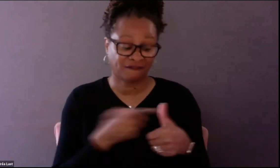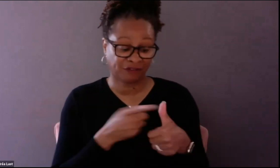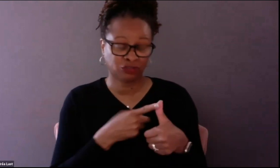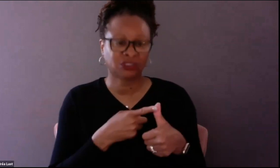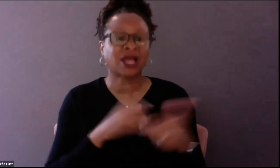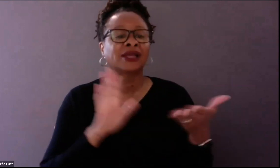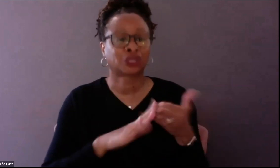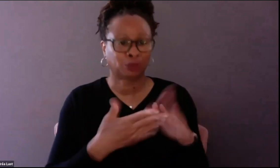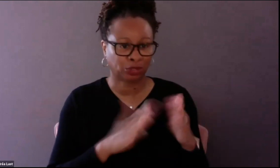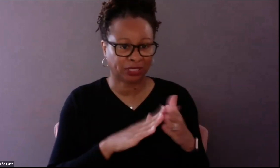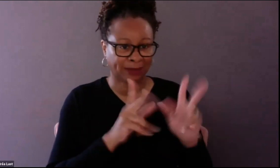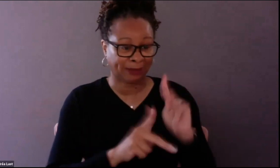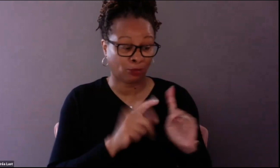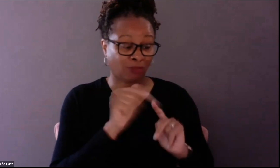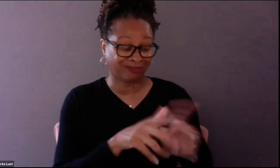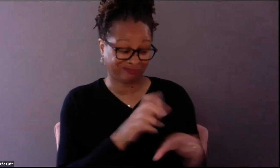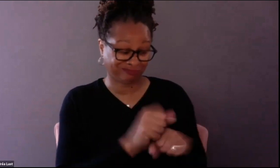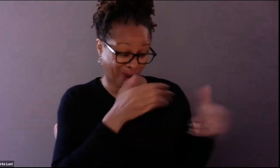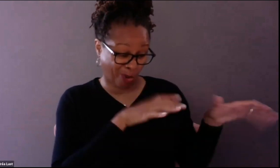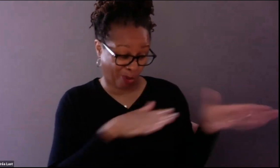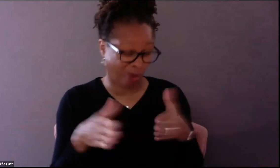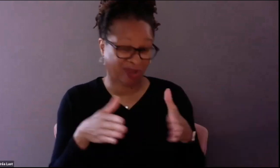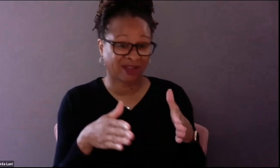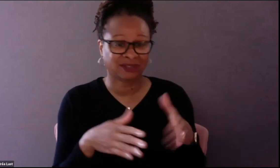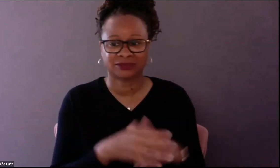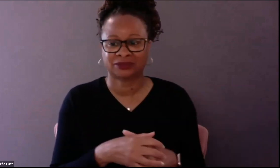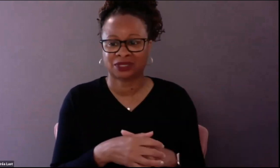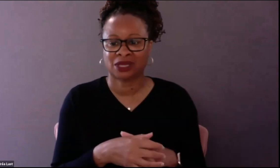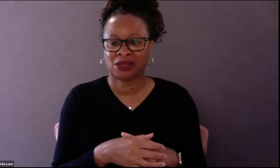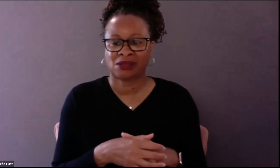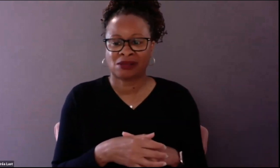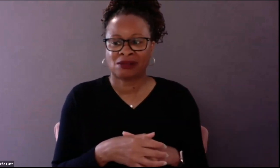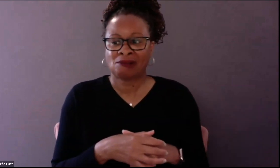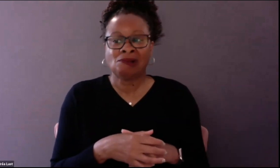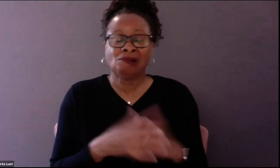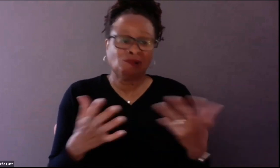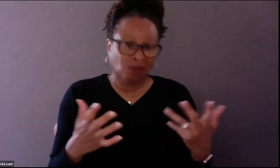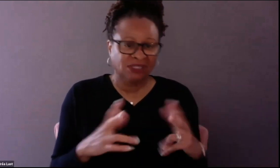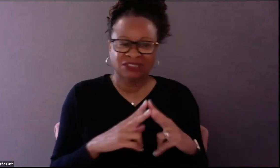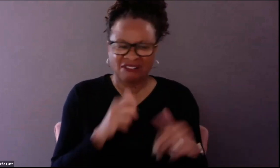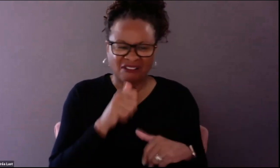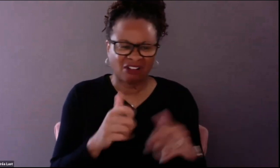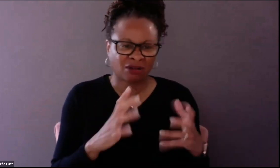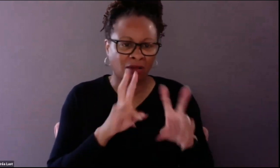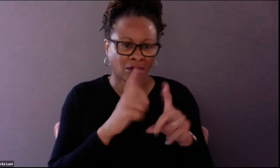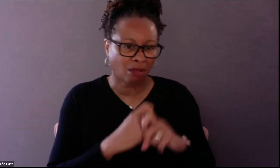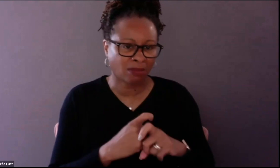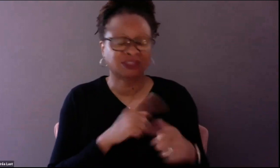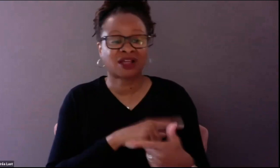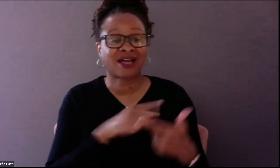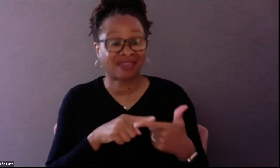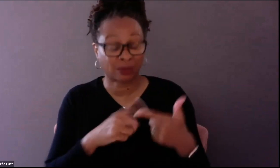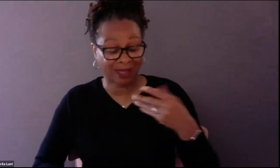community got organized, which was not a very complicated organization. And then we had the